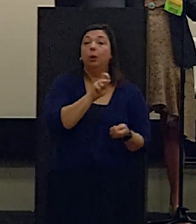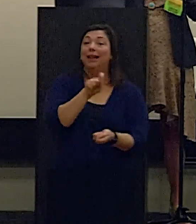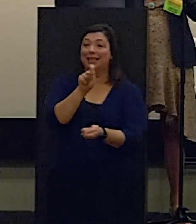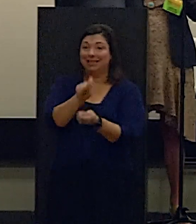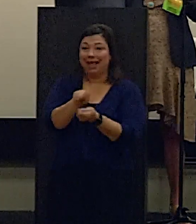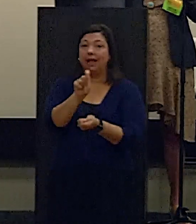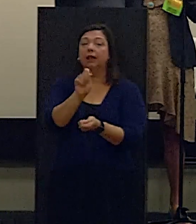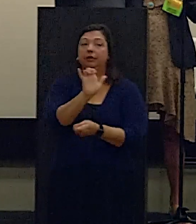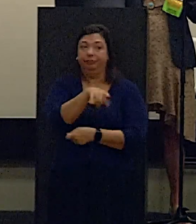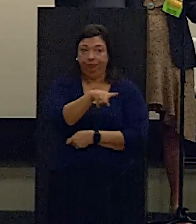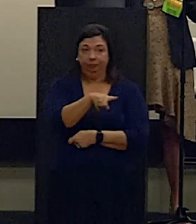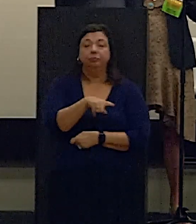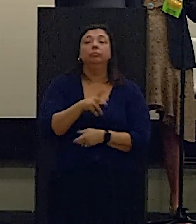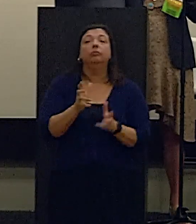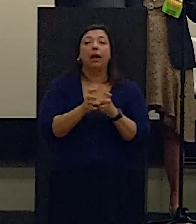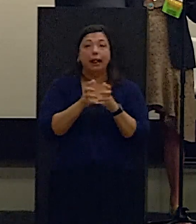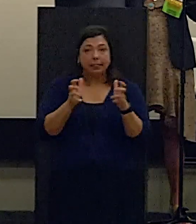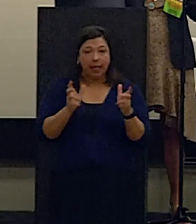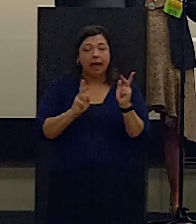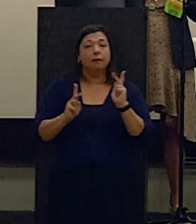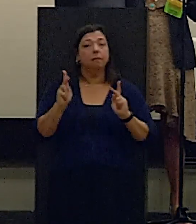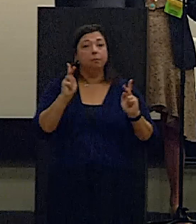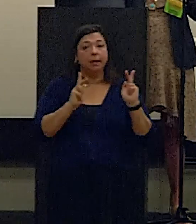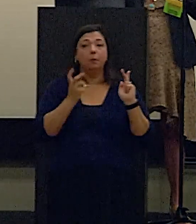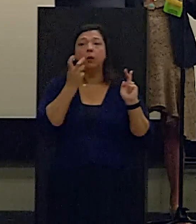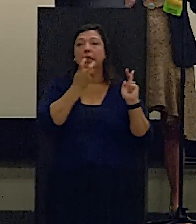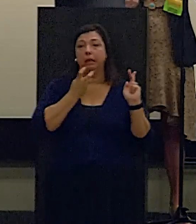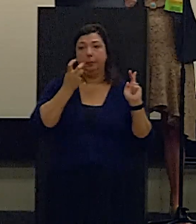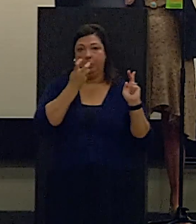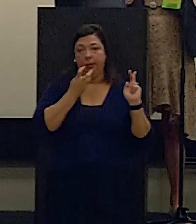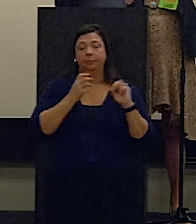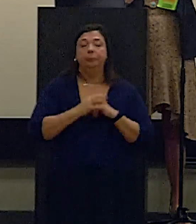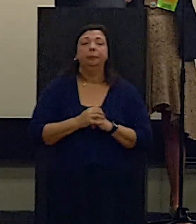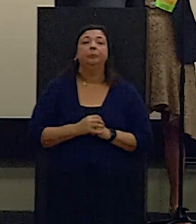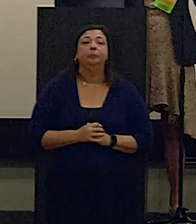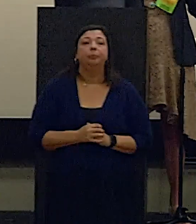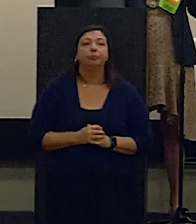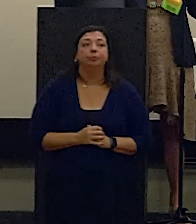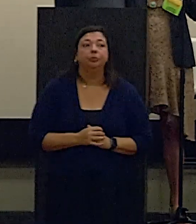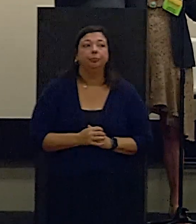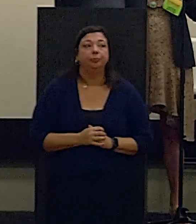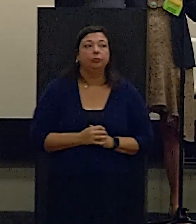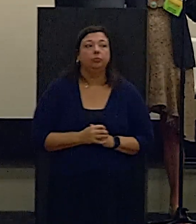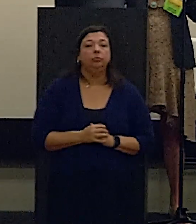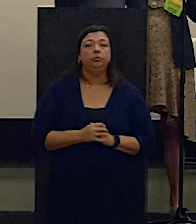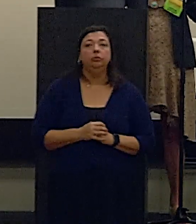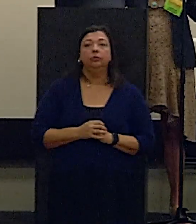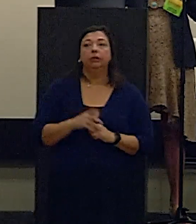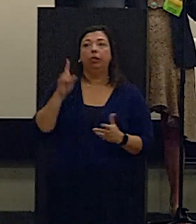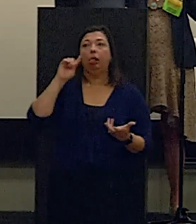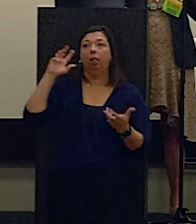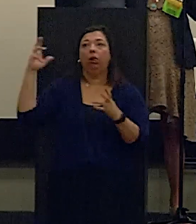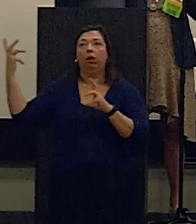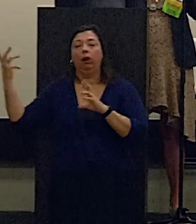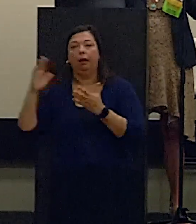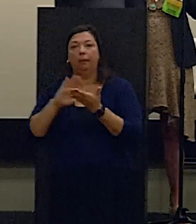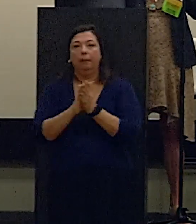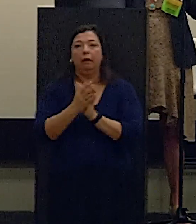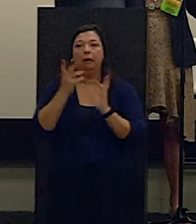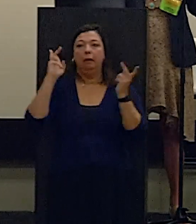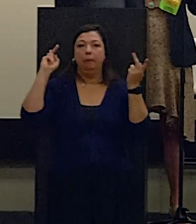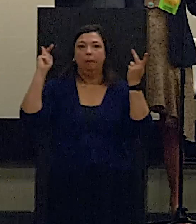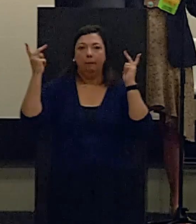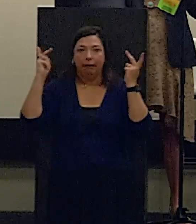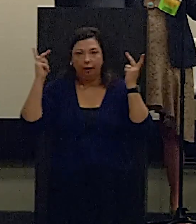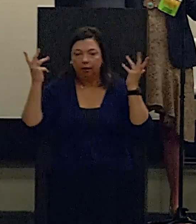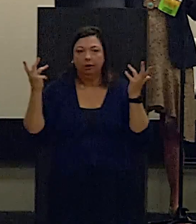Exactly. There are a lot of people who were lip reading. So throws us into a panic. We're